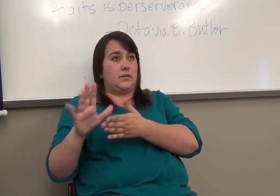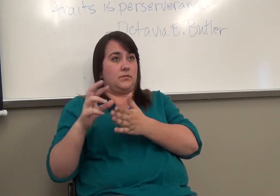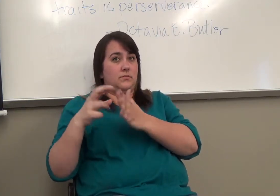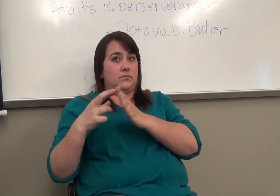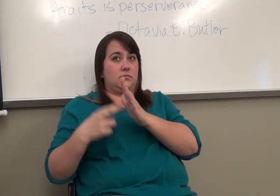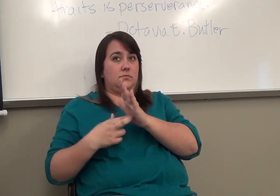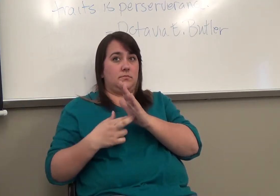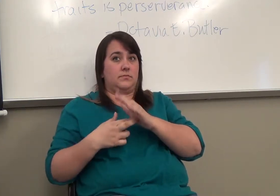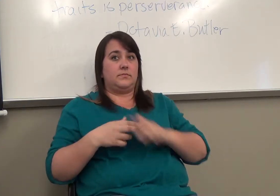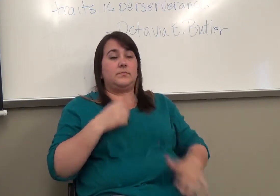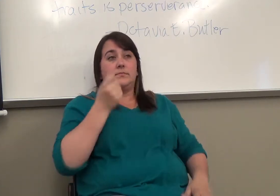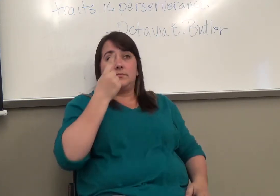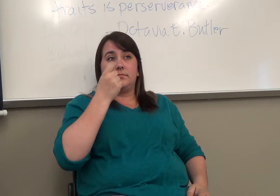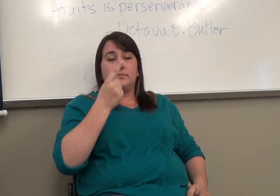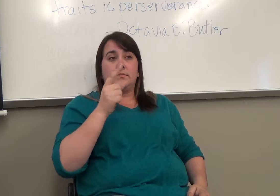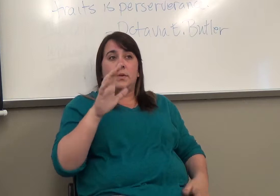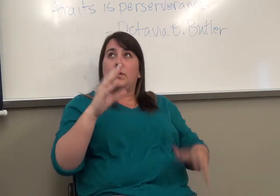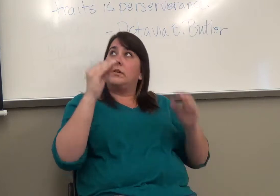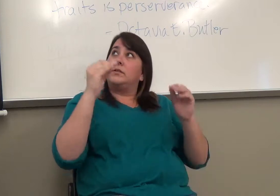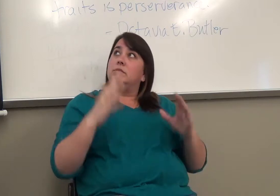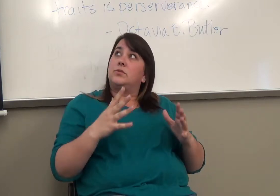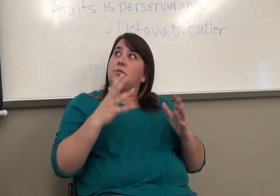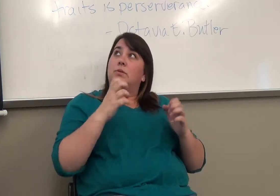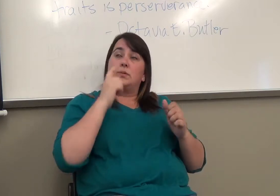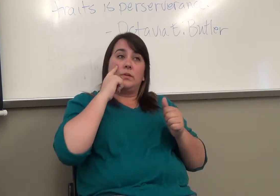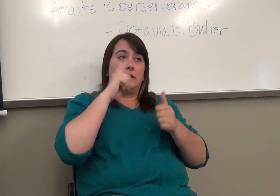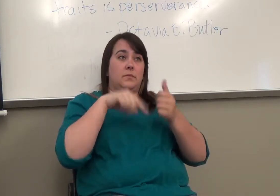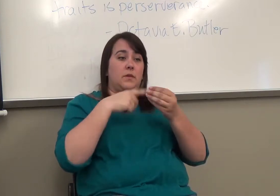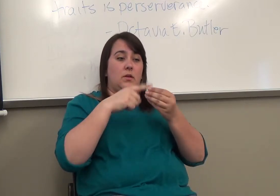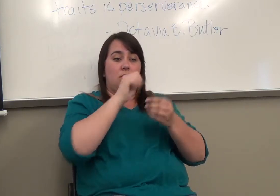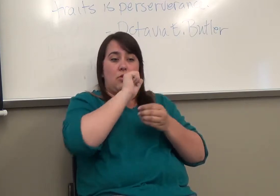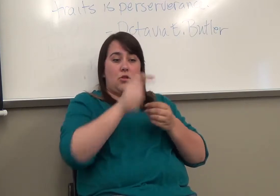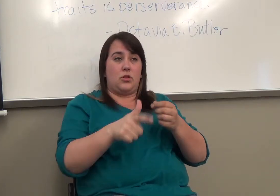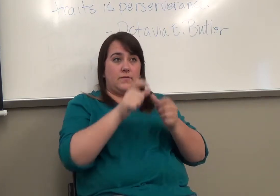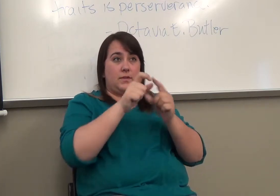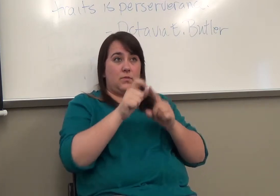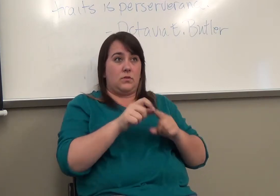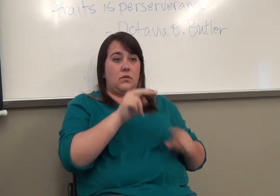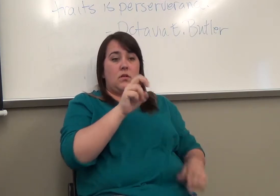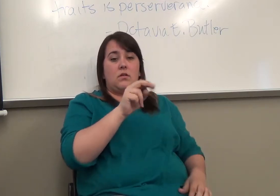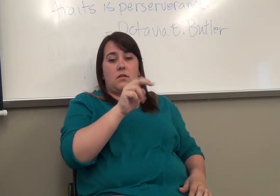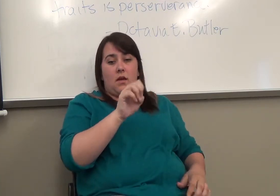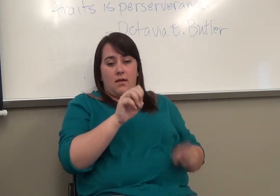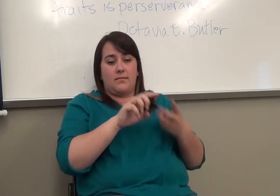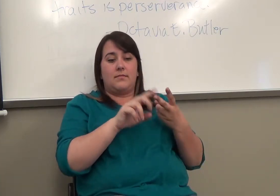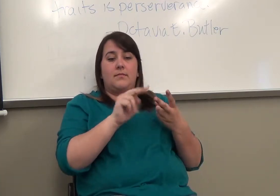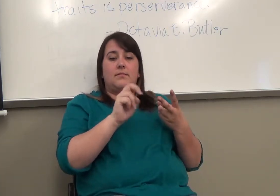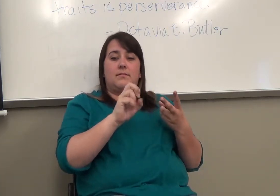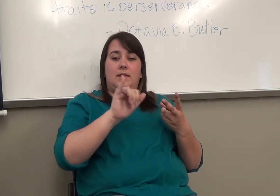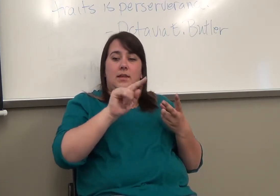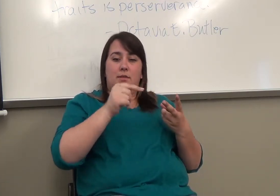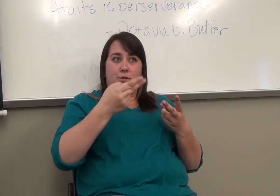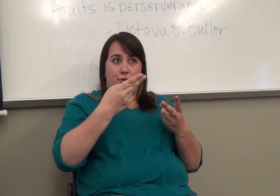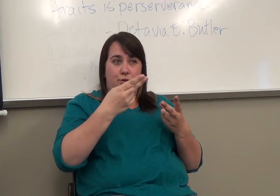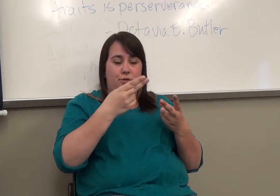understanding that your teacher wants you to treat all of these words, none, neither, each, none, and everybody, as